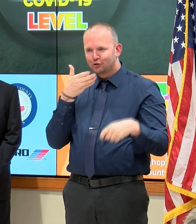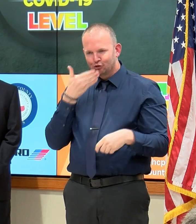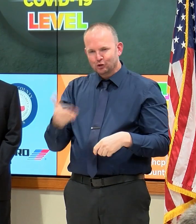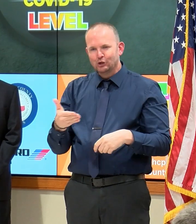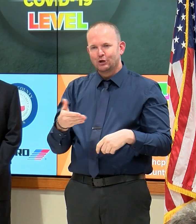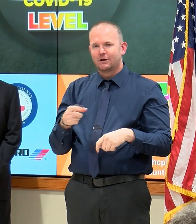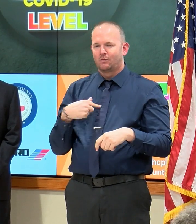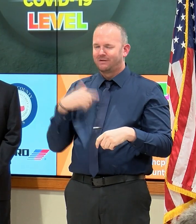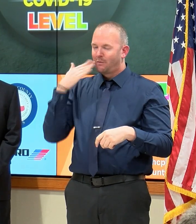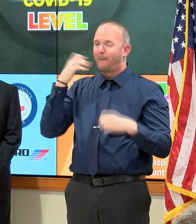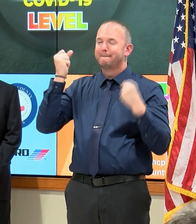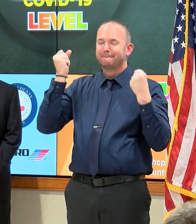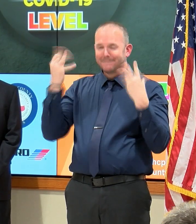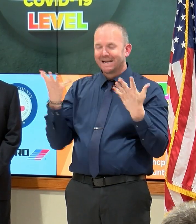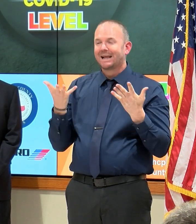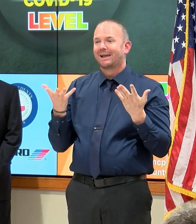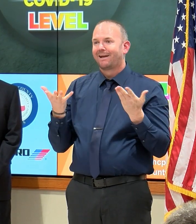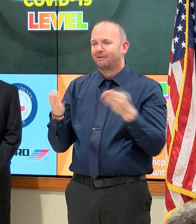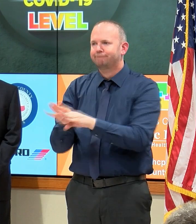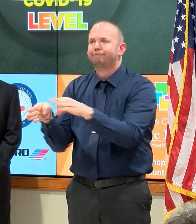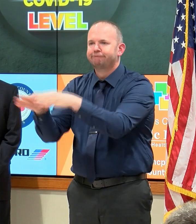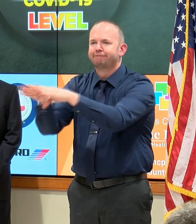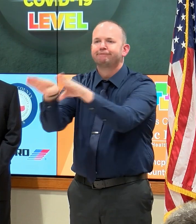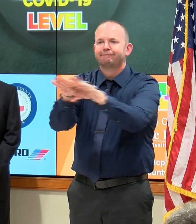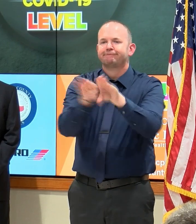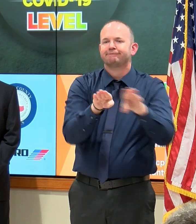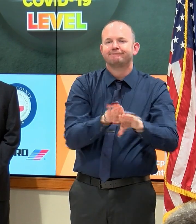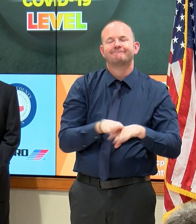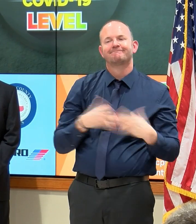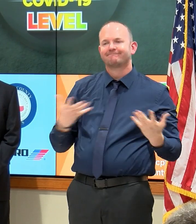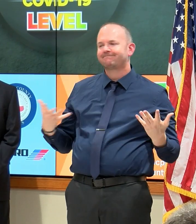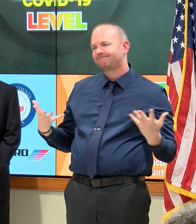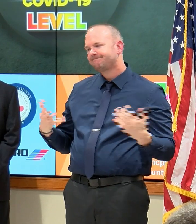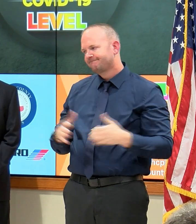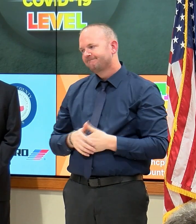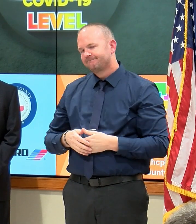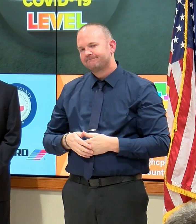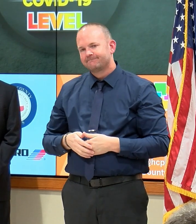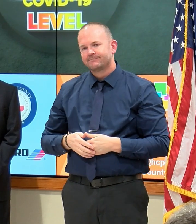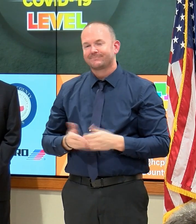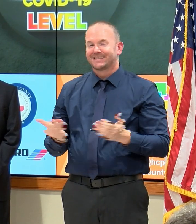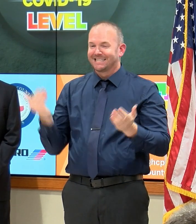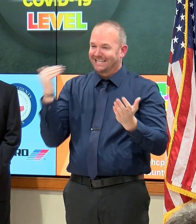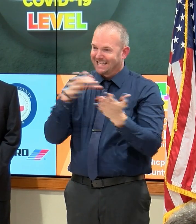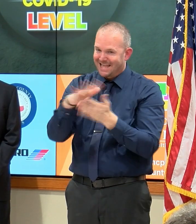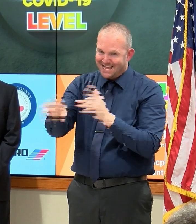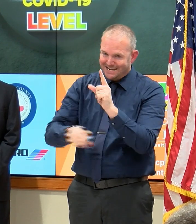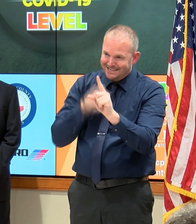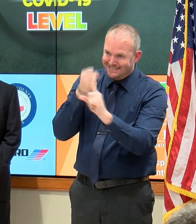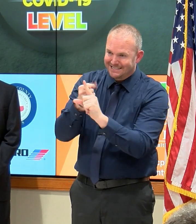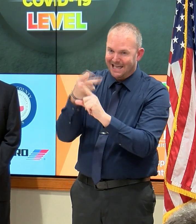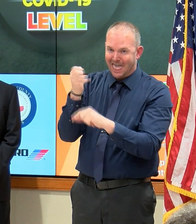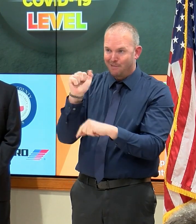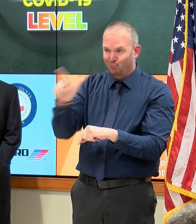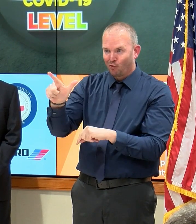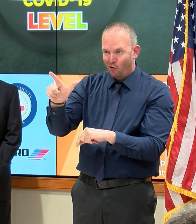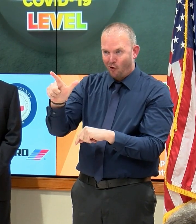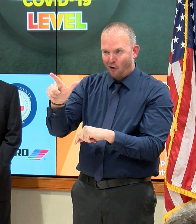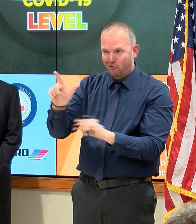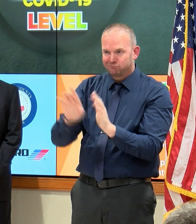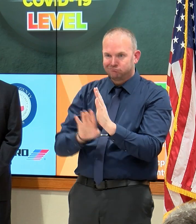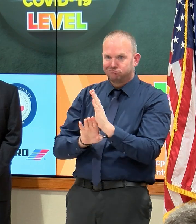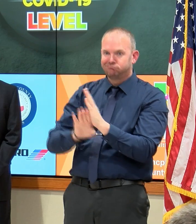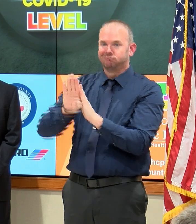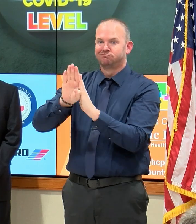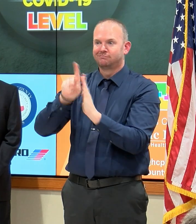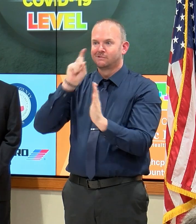and we suspended service on many things. And then in April, we saw signs that we